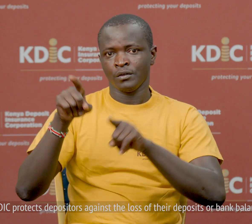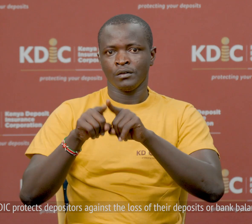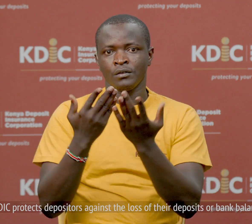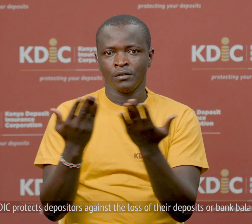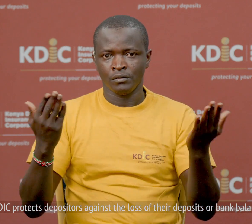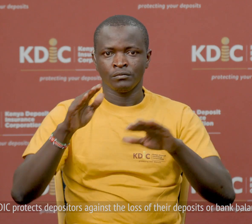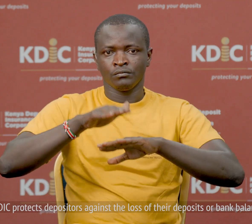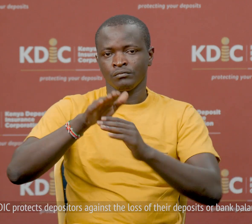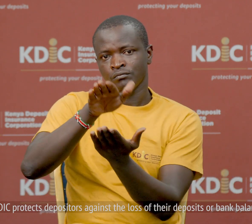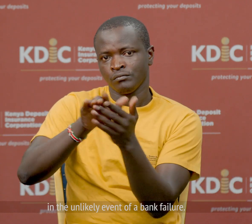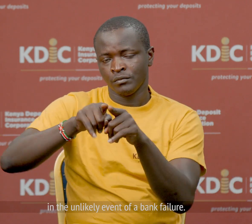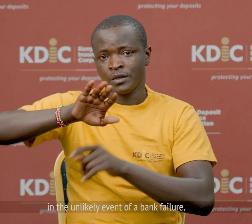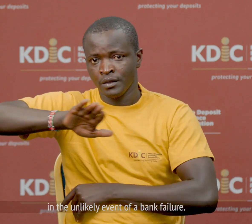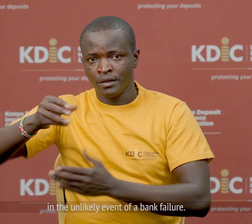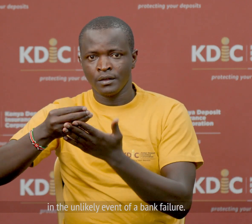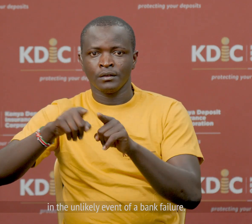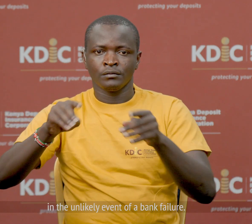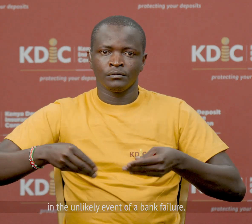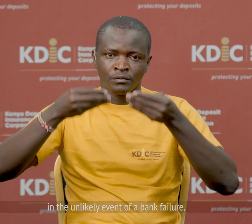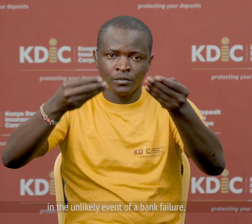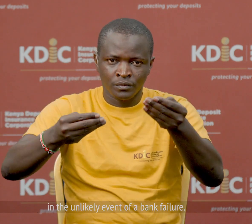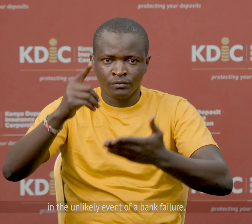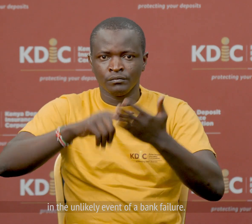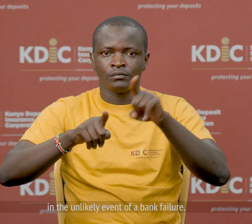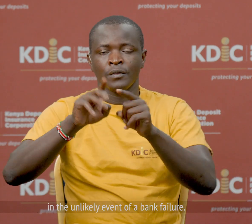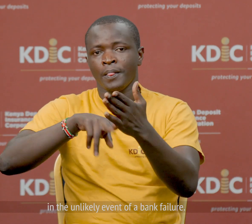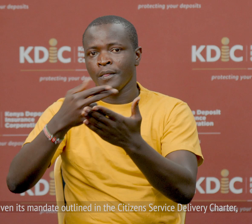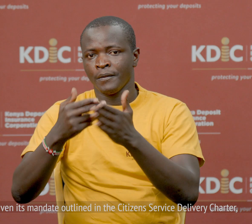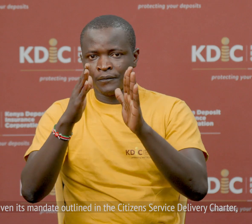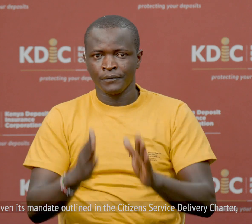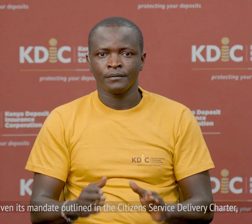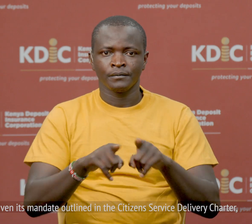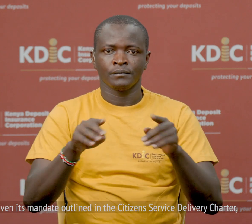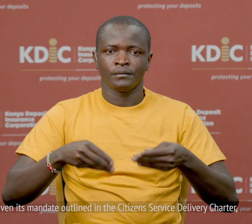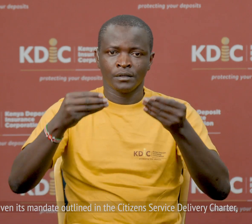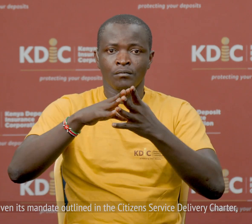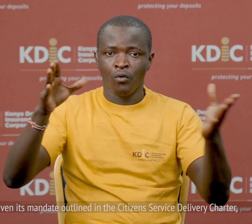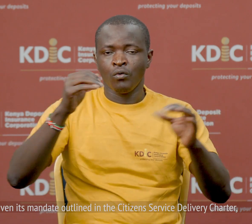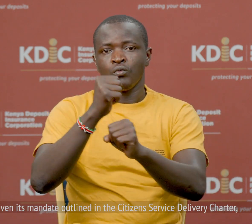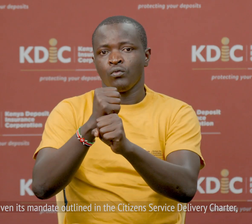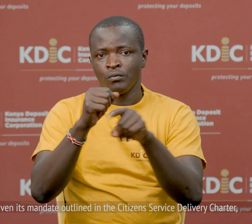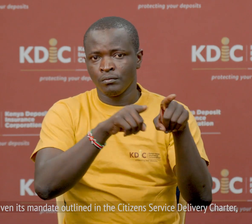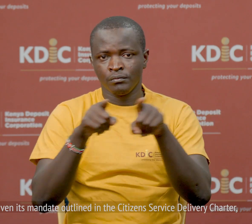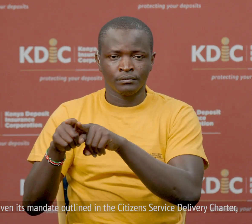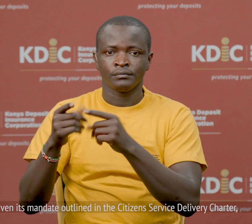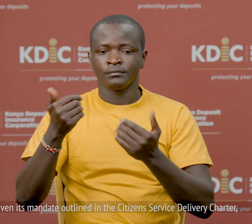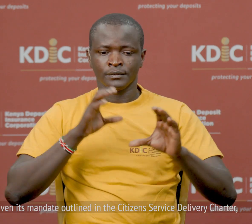or bank balances in the unlikely event of a bank failure. Given its mandate outlined in the Citizen Service